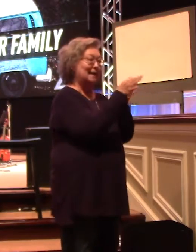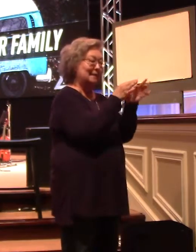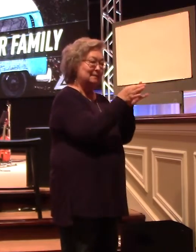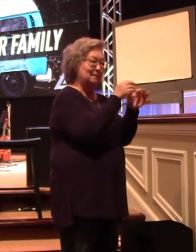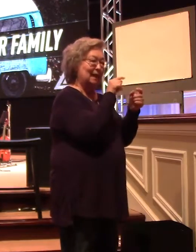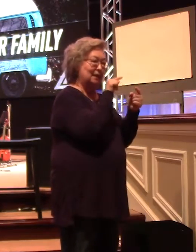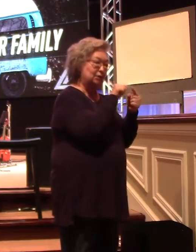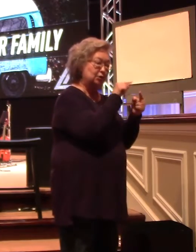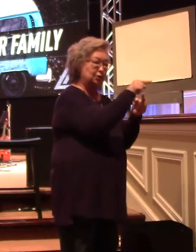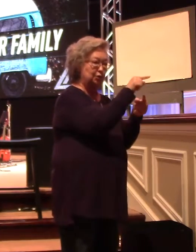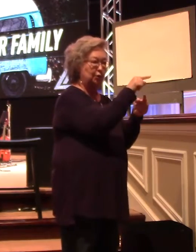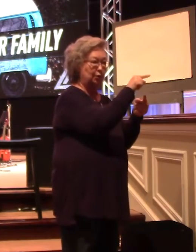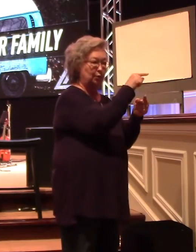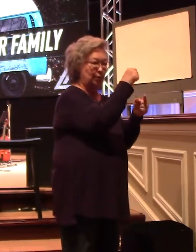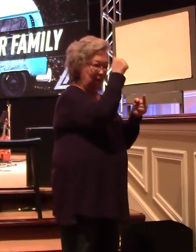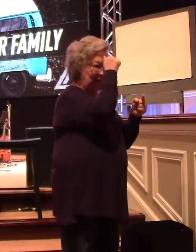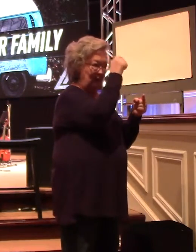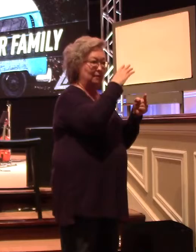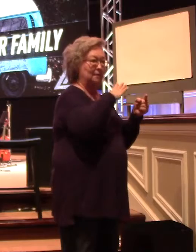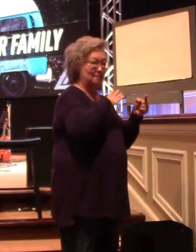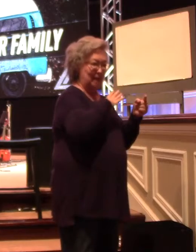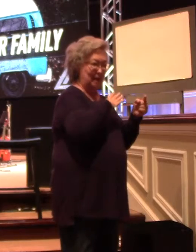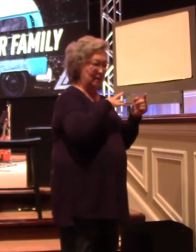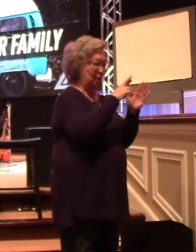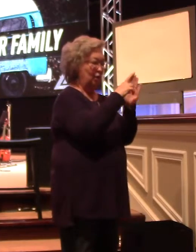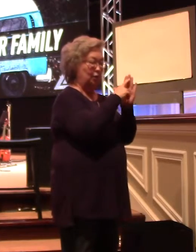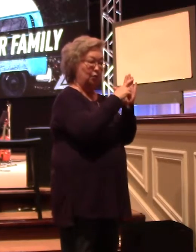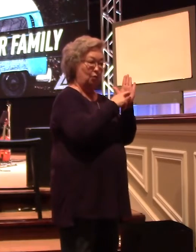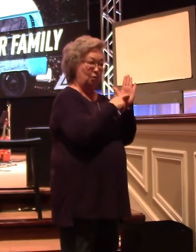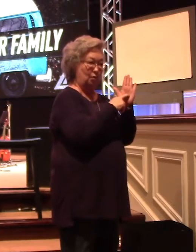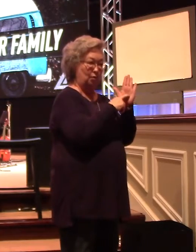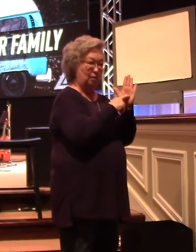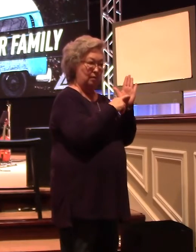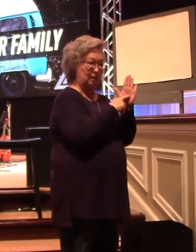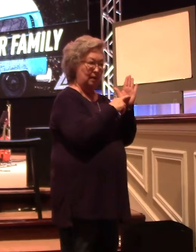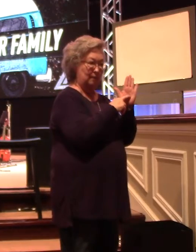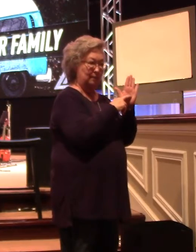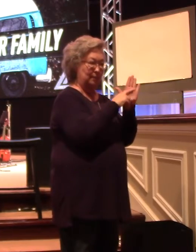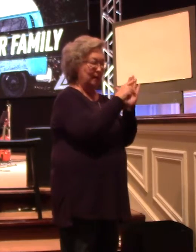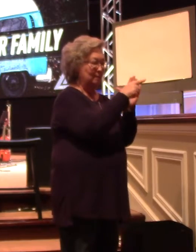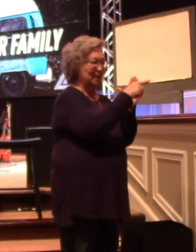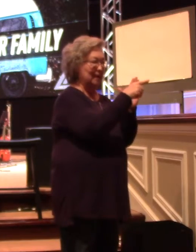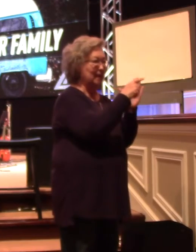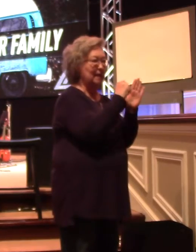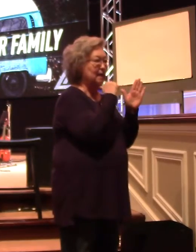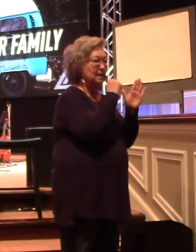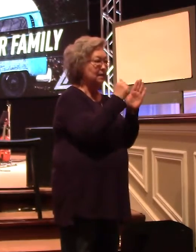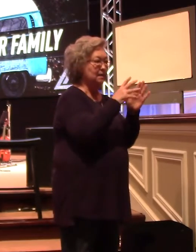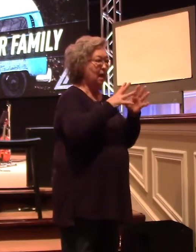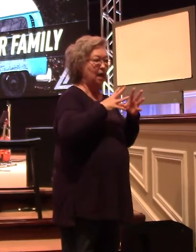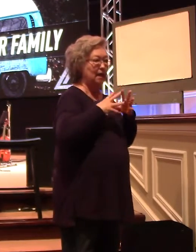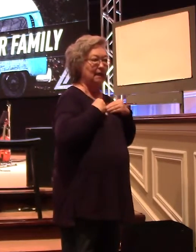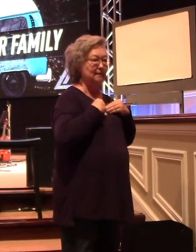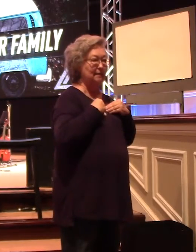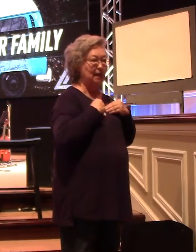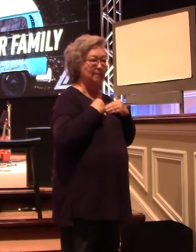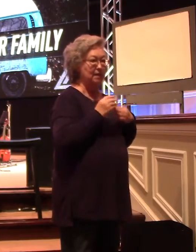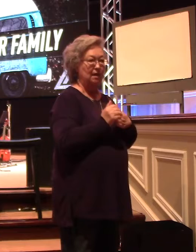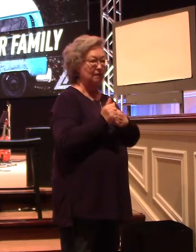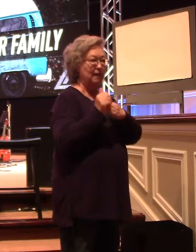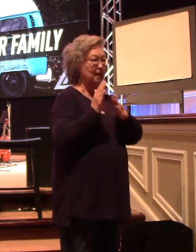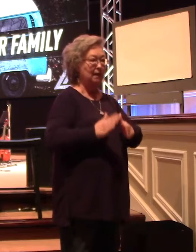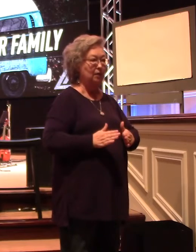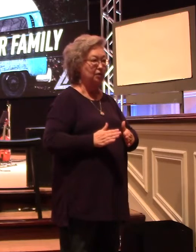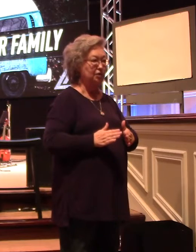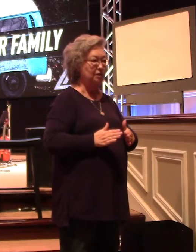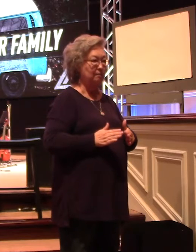man, and the man does not take spiritual leadership, turns around and follows the direction his wife was leading,